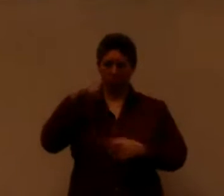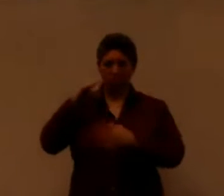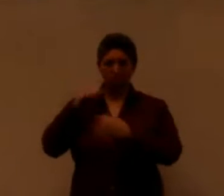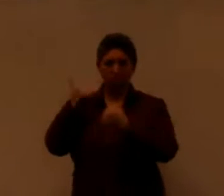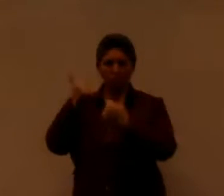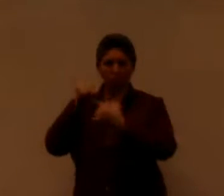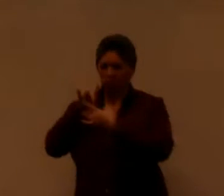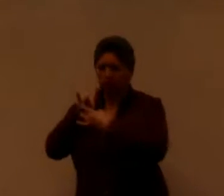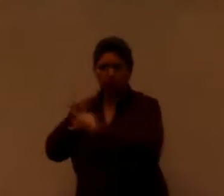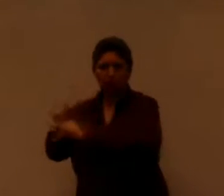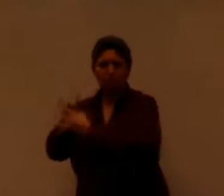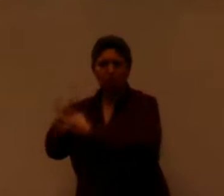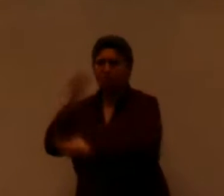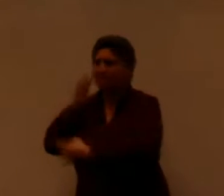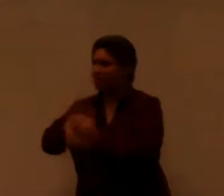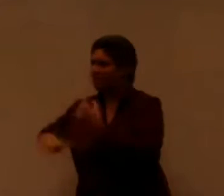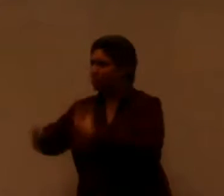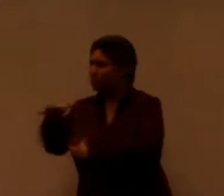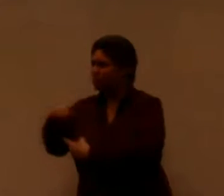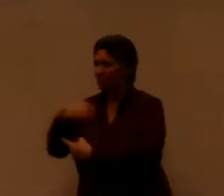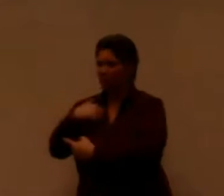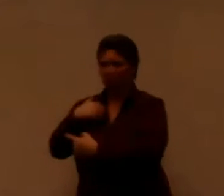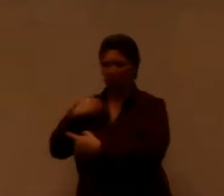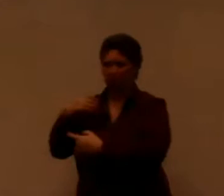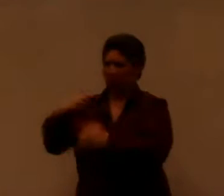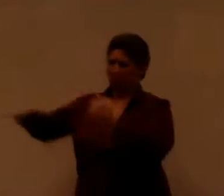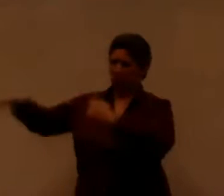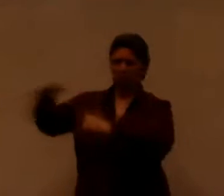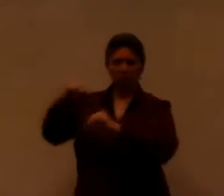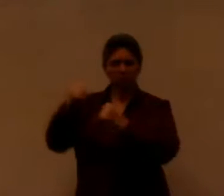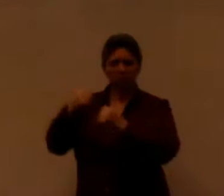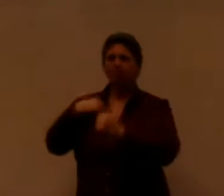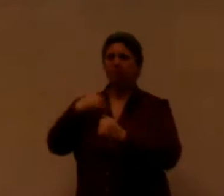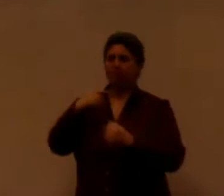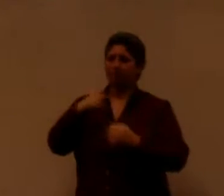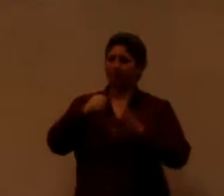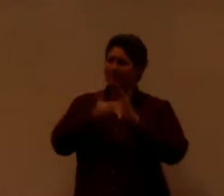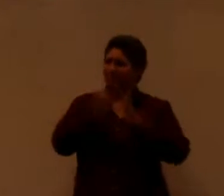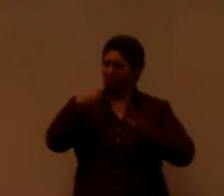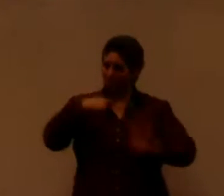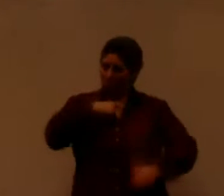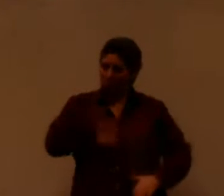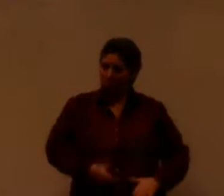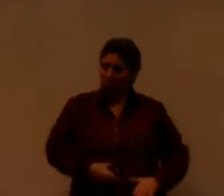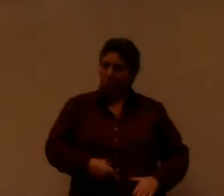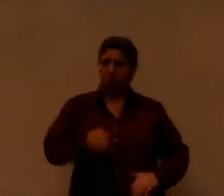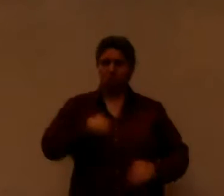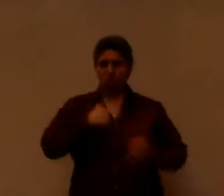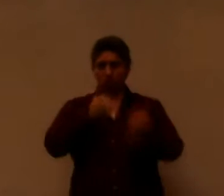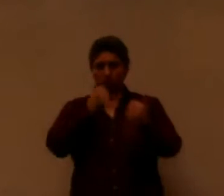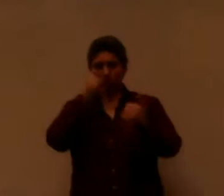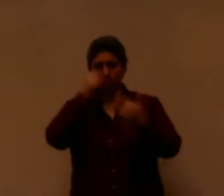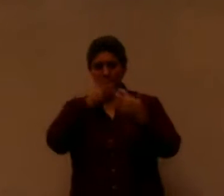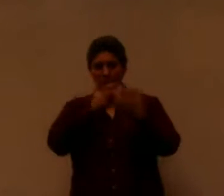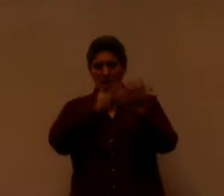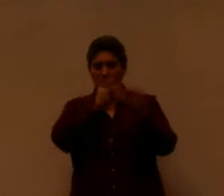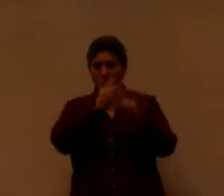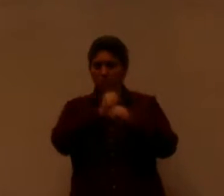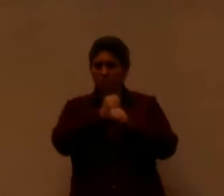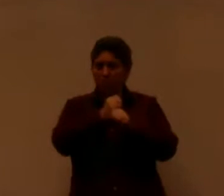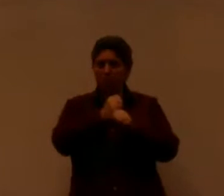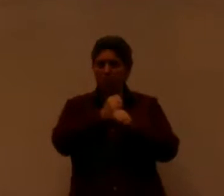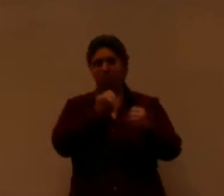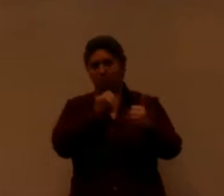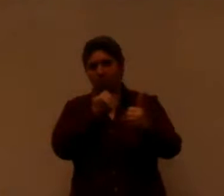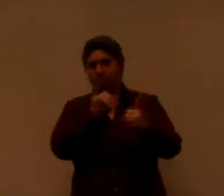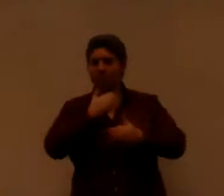not really the point. You know, the point is that you have a good rapport with the community, you're involved in the community, and your skills as a person,